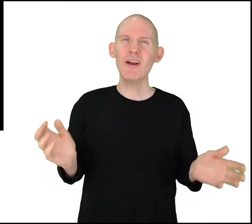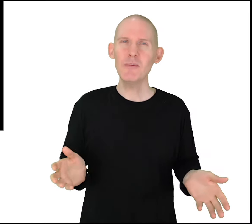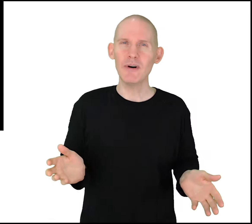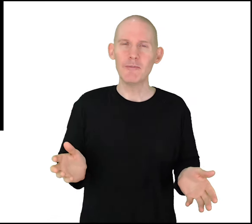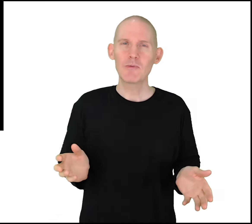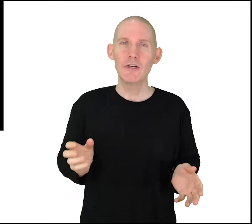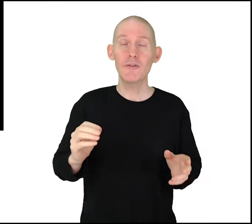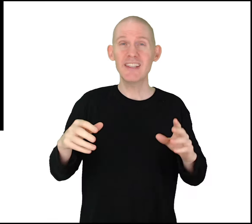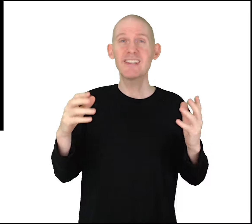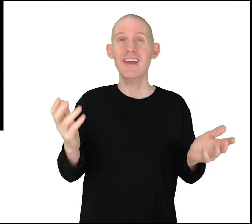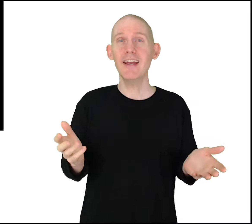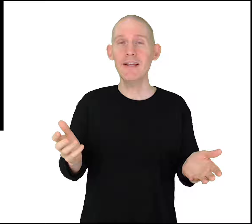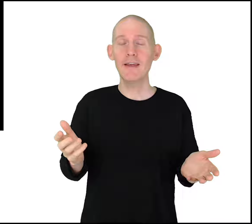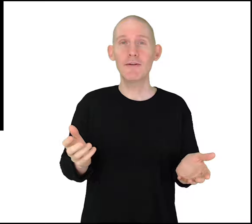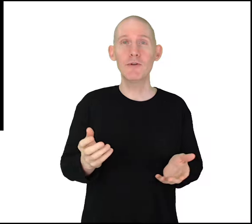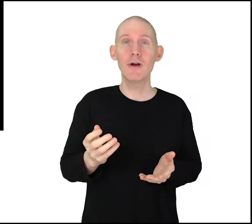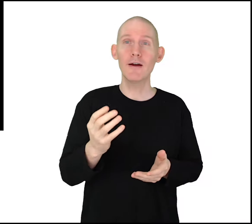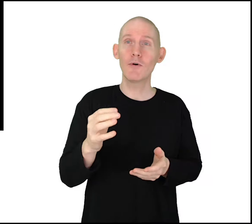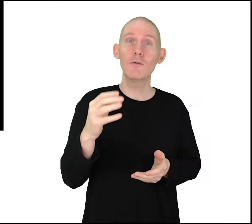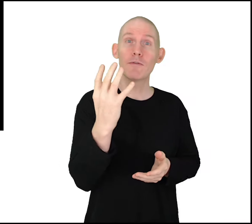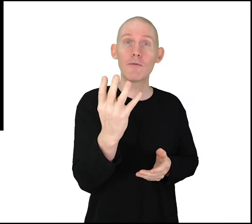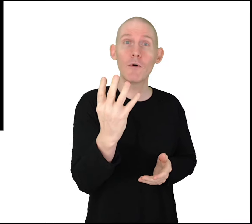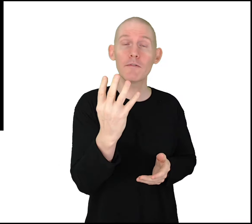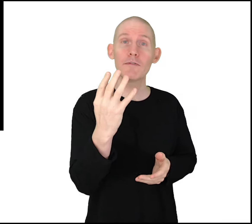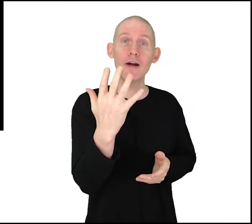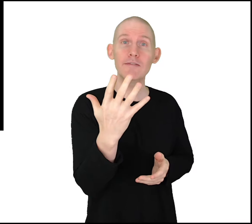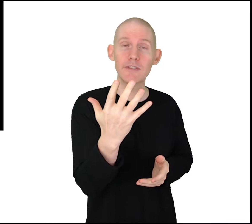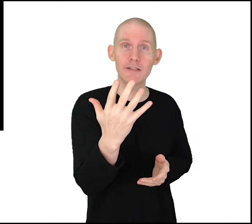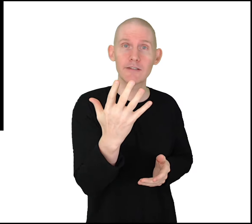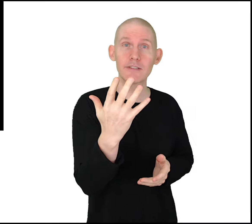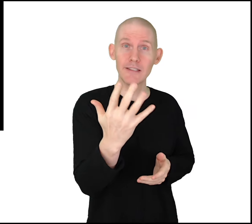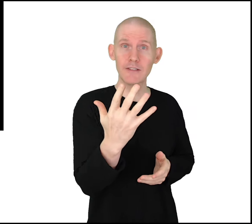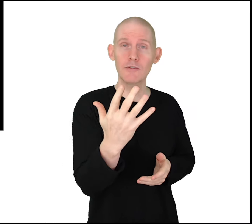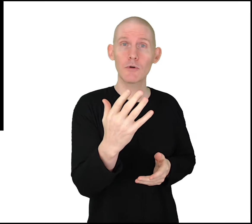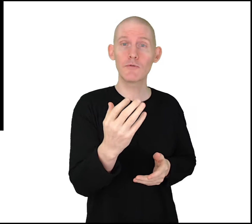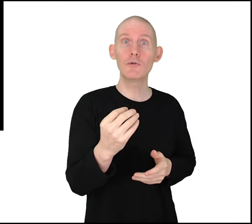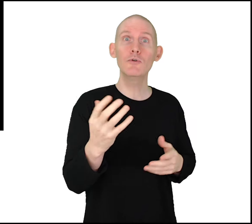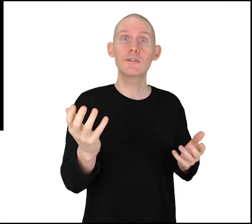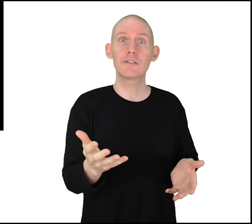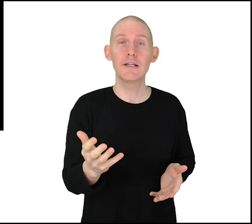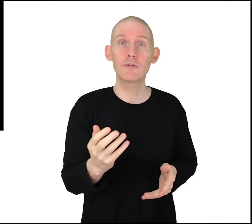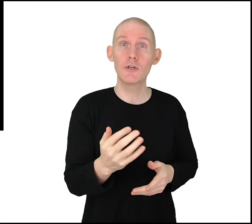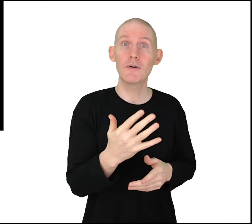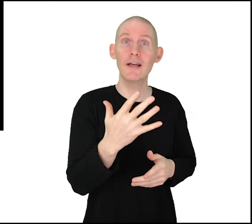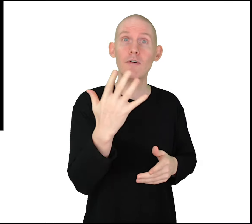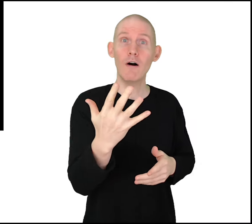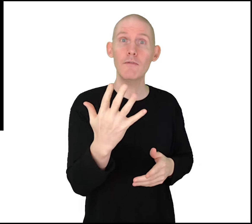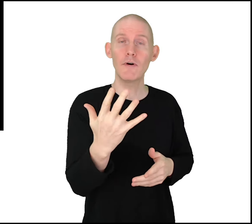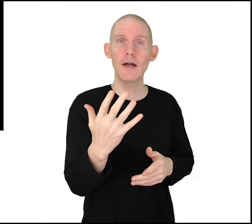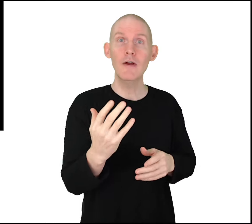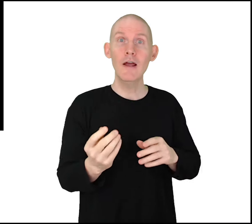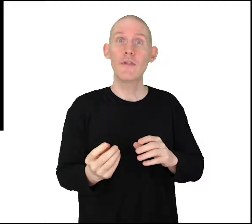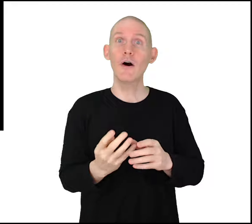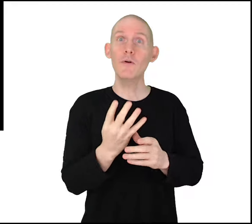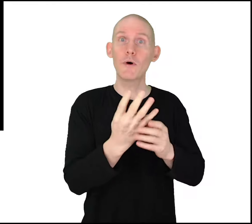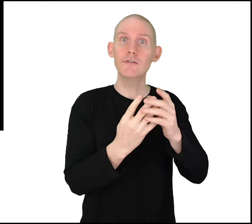incredible. You know, they say that if you have only 4 of the 5 senses, or if you lose a sense or you don't have all 5, the other ones